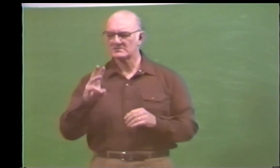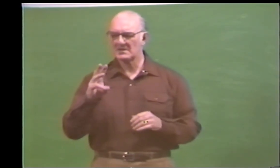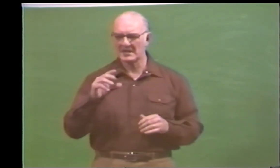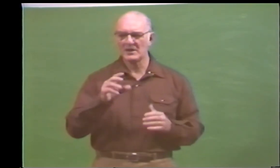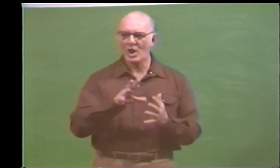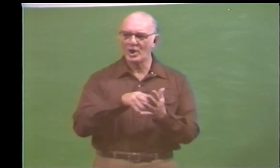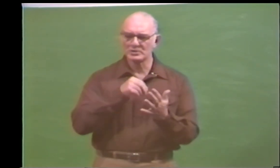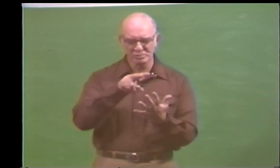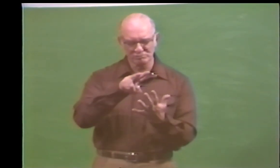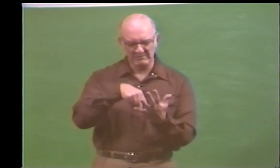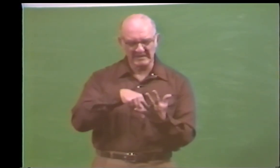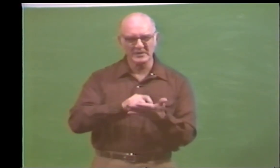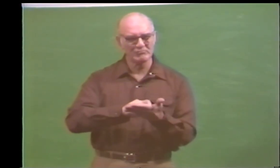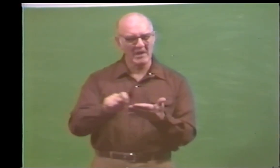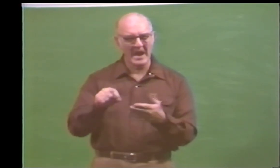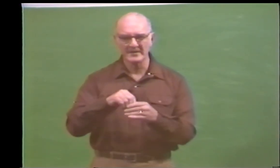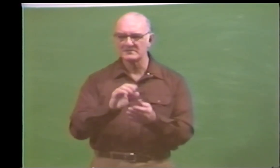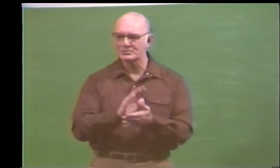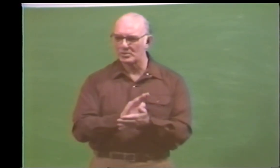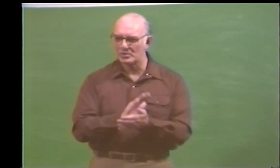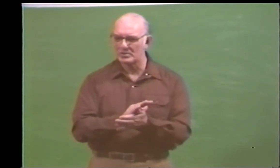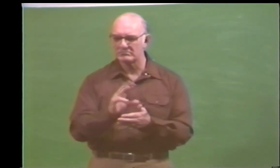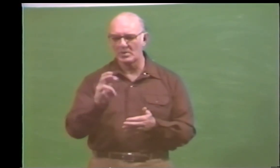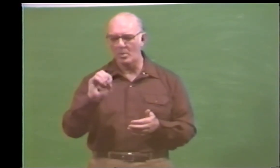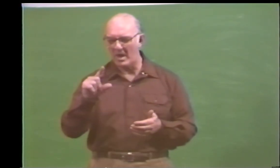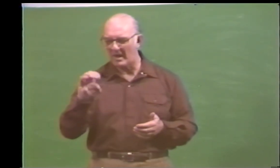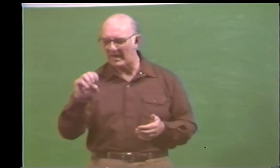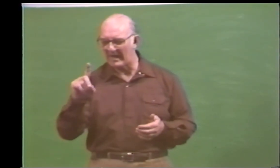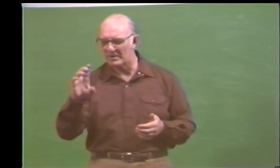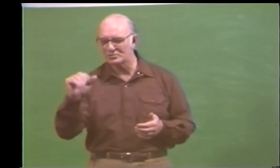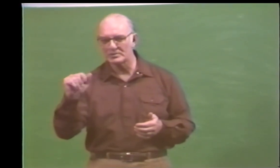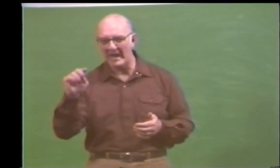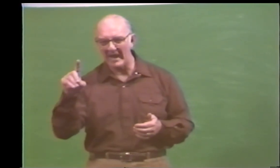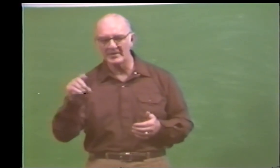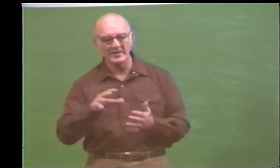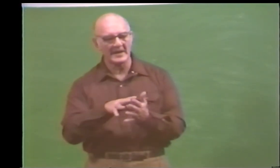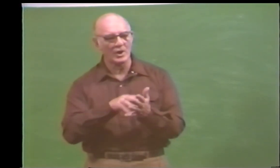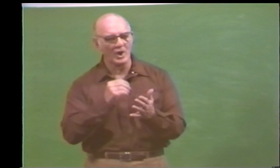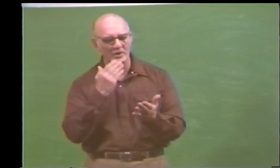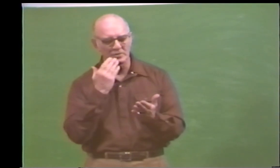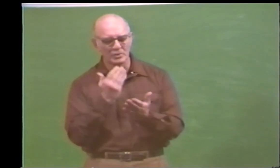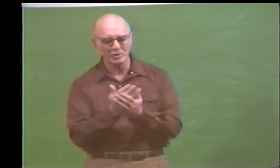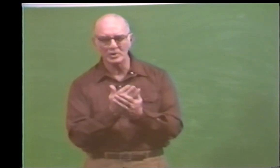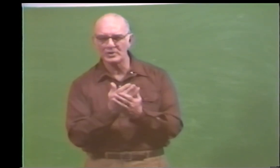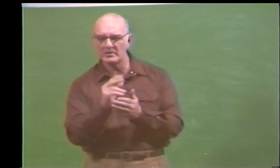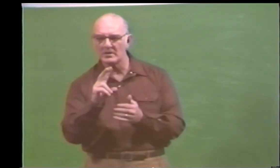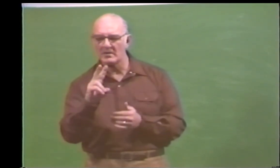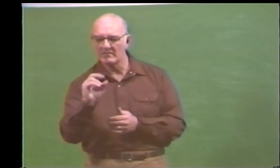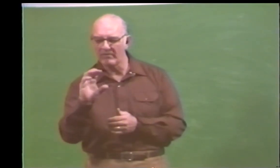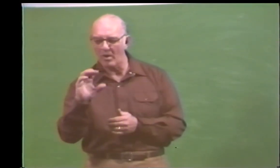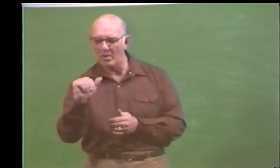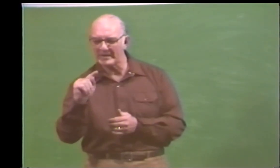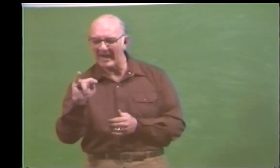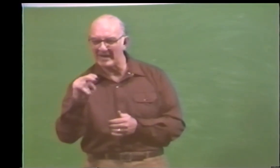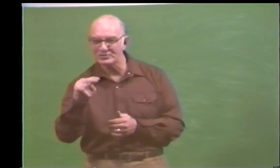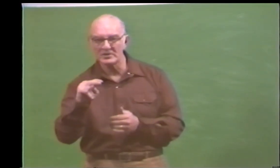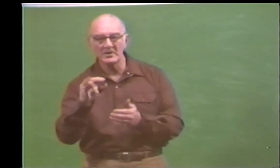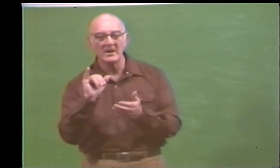He learned to read and write in school, well educated. He learned a good vocation,